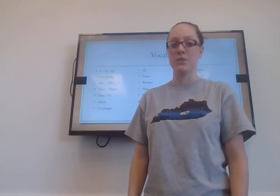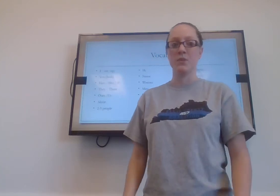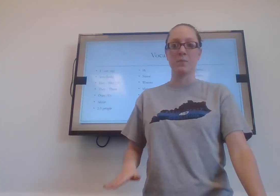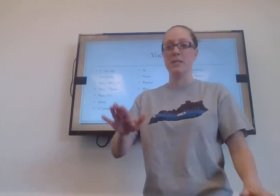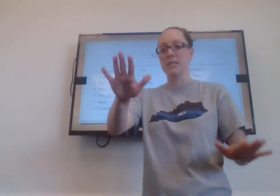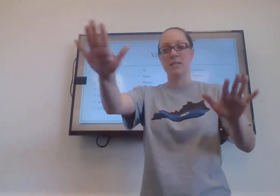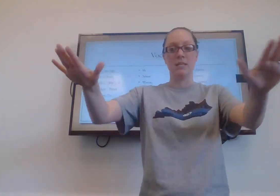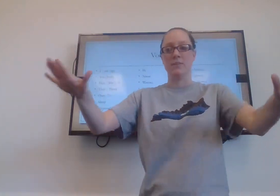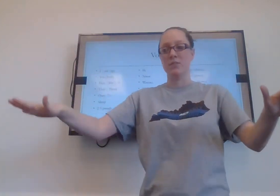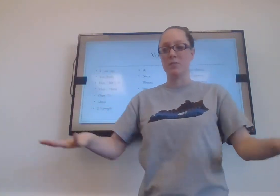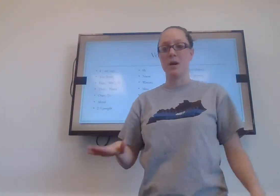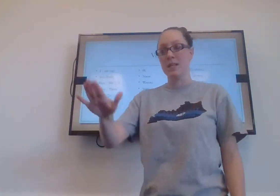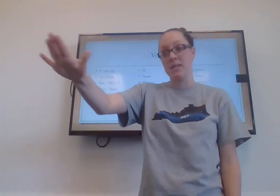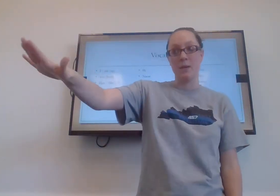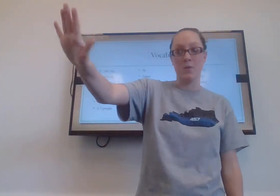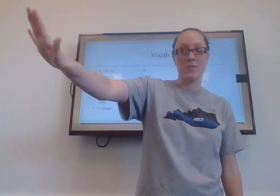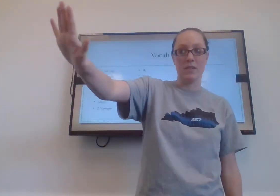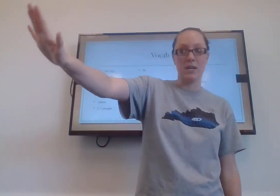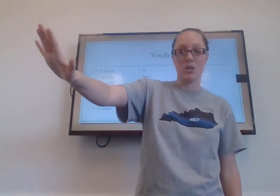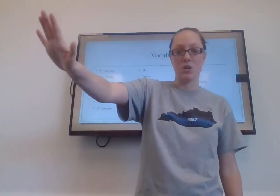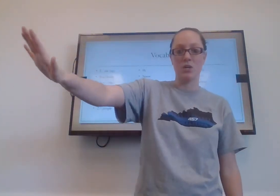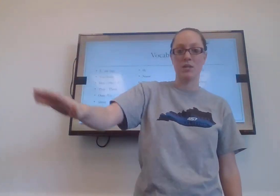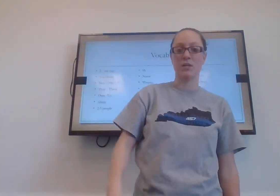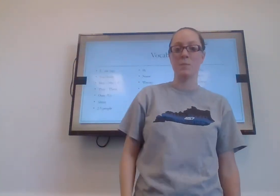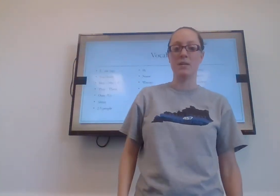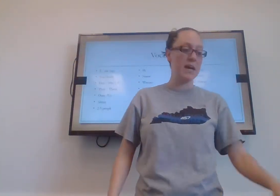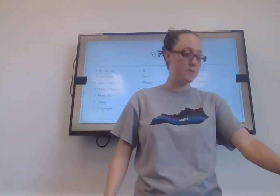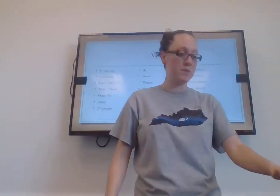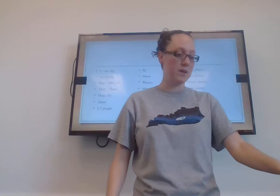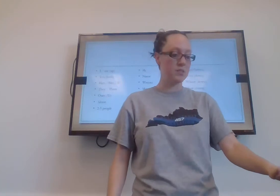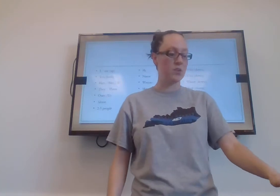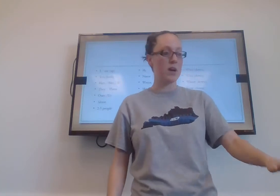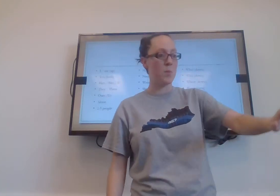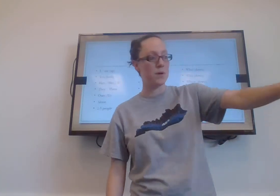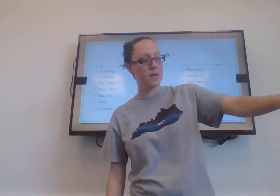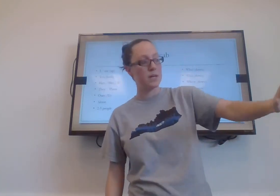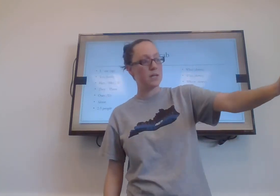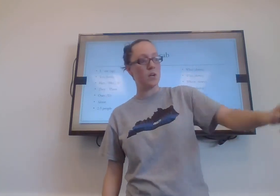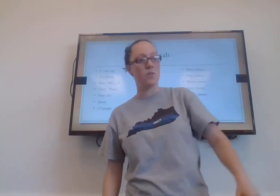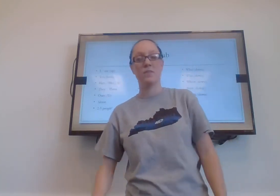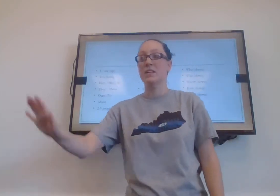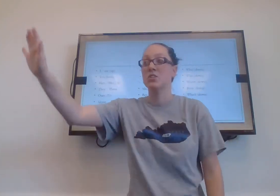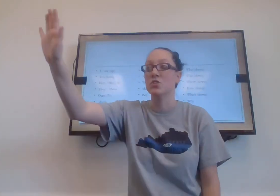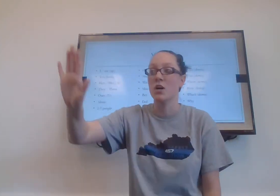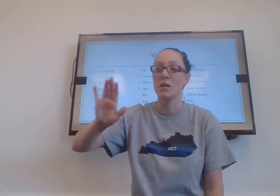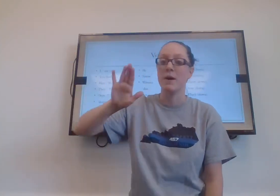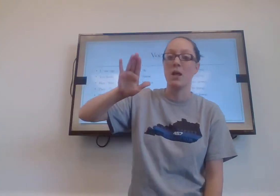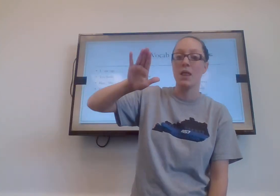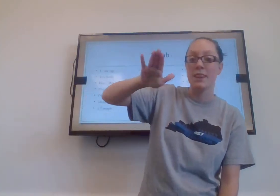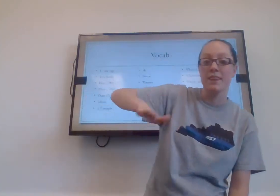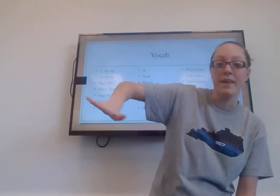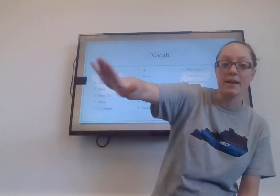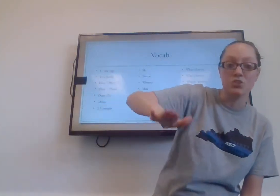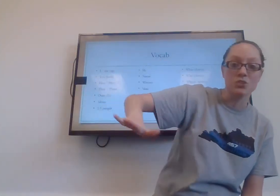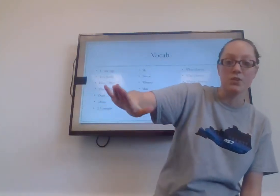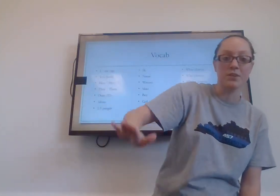It could be in any different spot. Them over there. It doesn't have to be flat to the ground, but if you're talking about that general